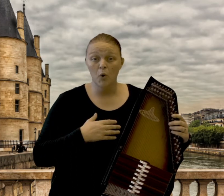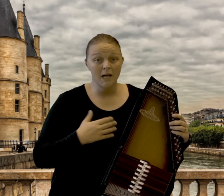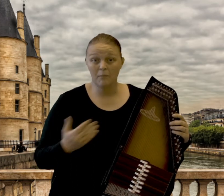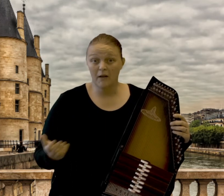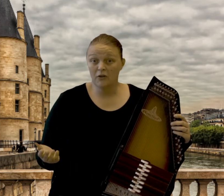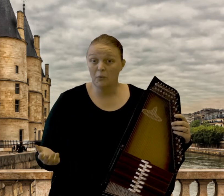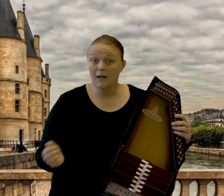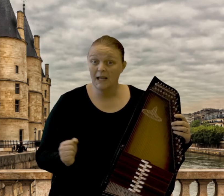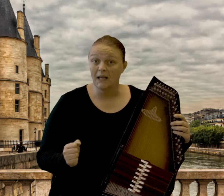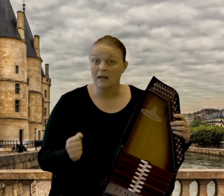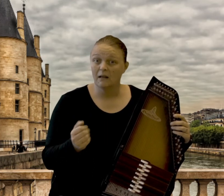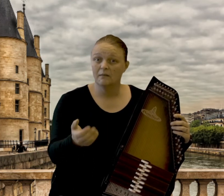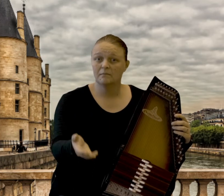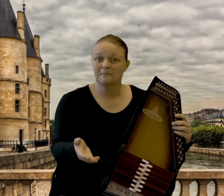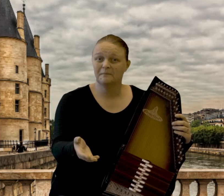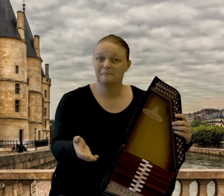Morning bells are ringing.